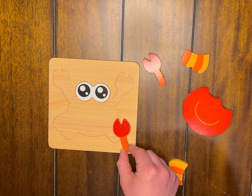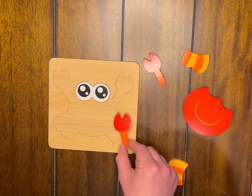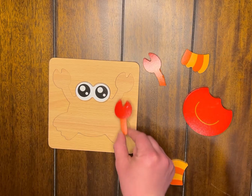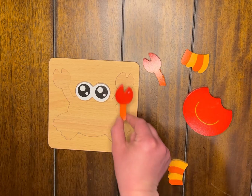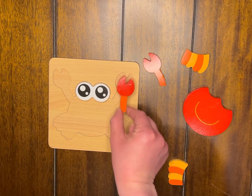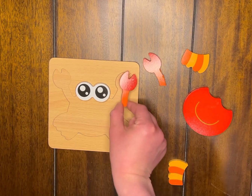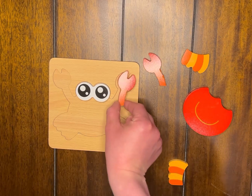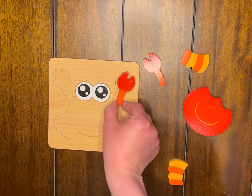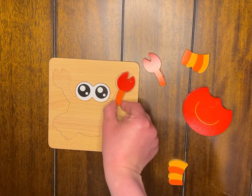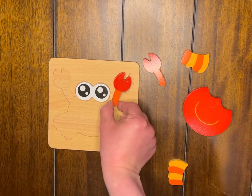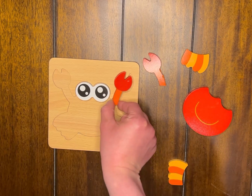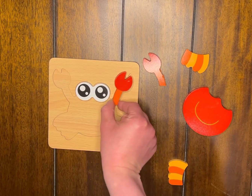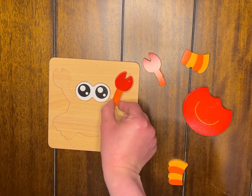No. Right here?